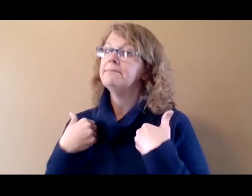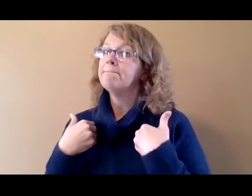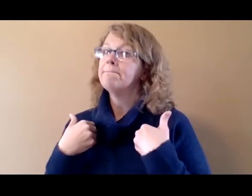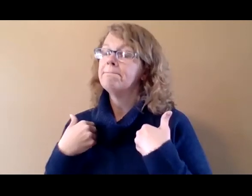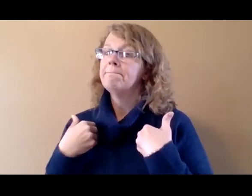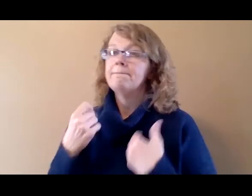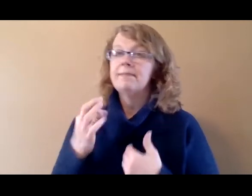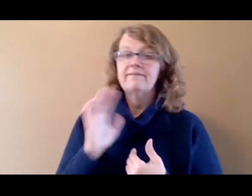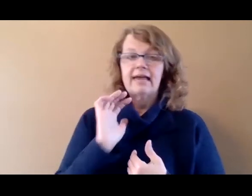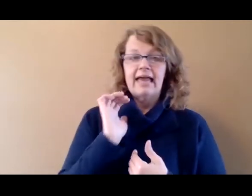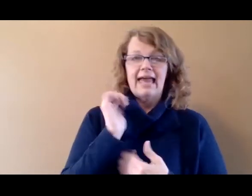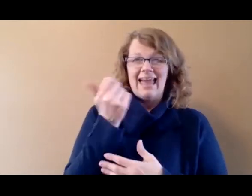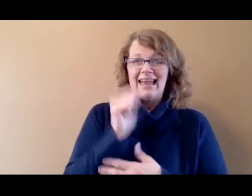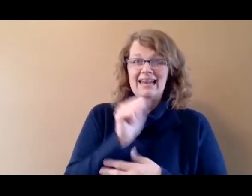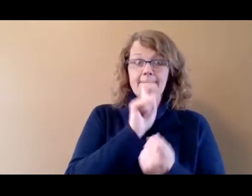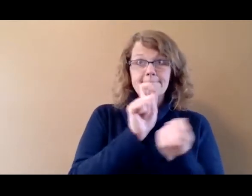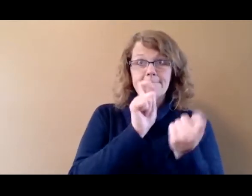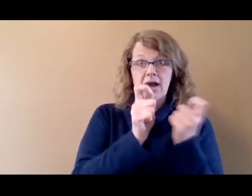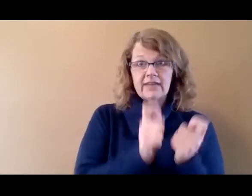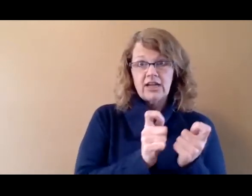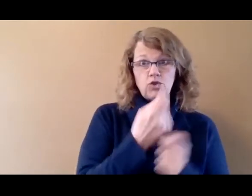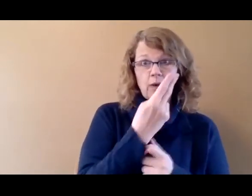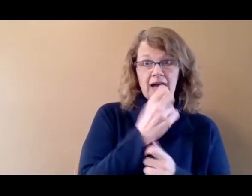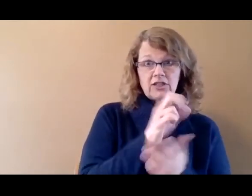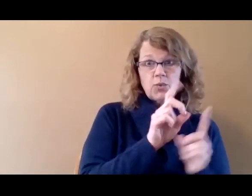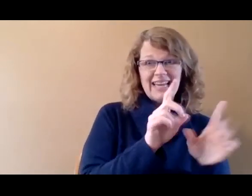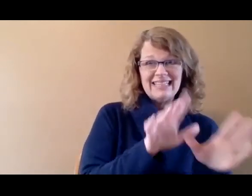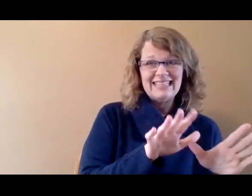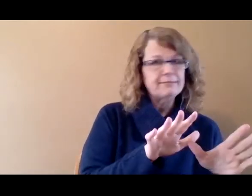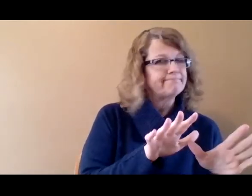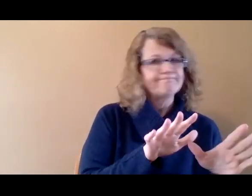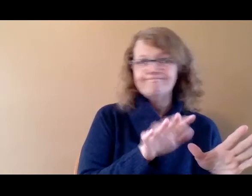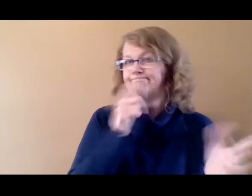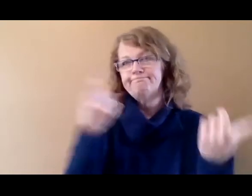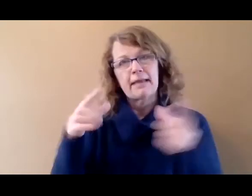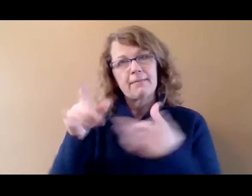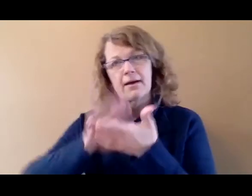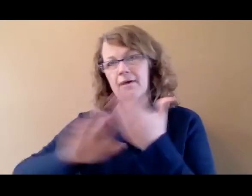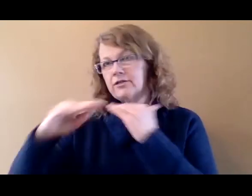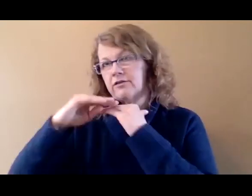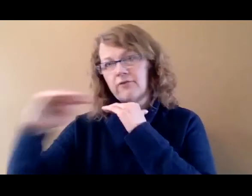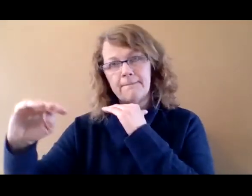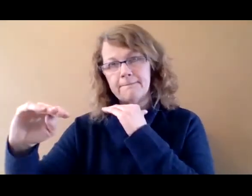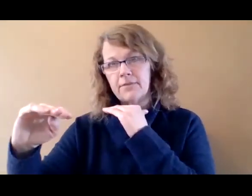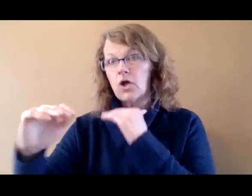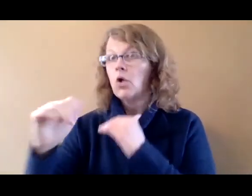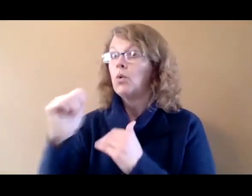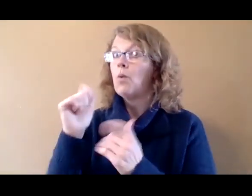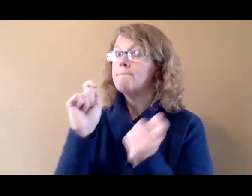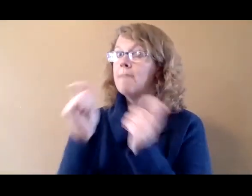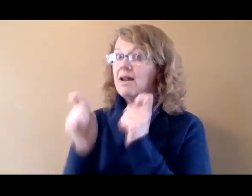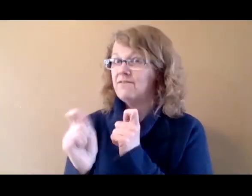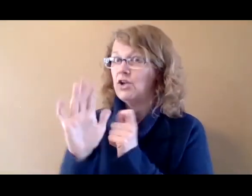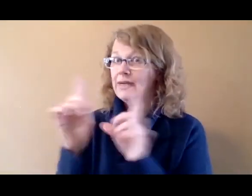any modifications to your exams in high school, that does not transfer to the college level, so we won't be modifying any exams, but